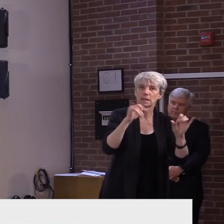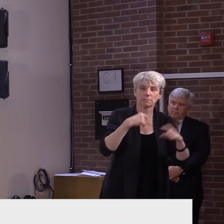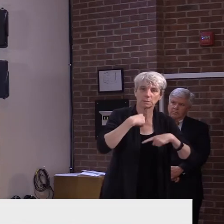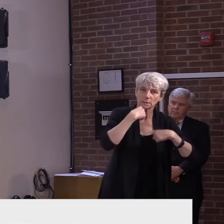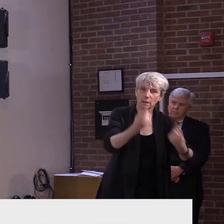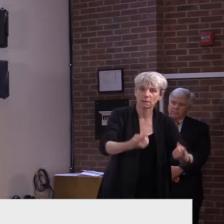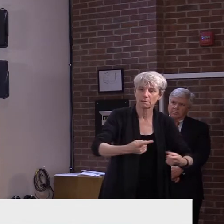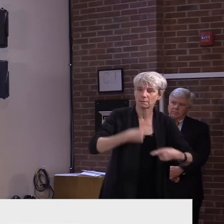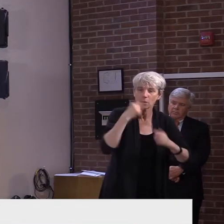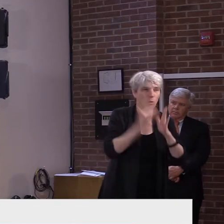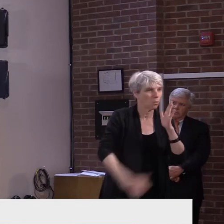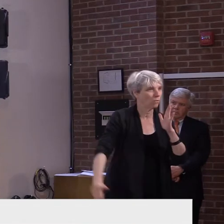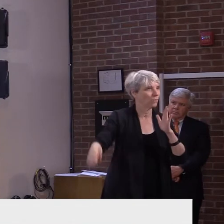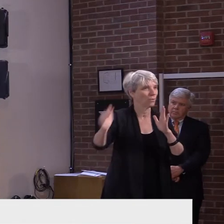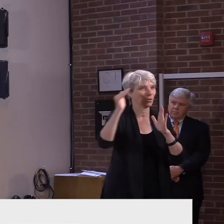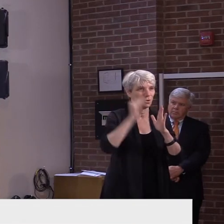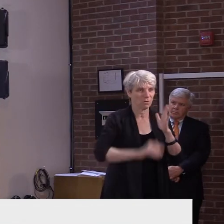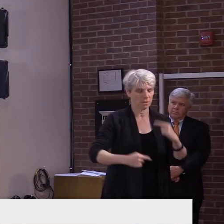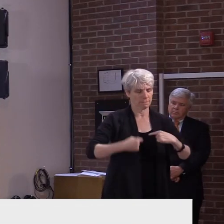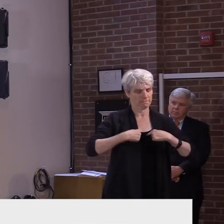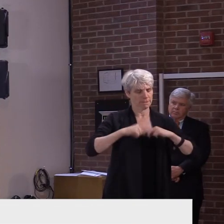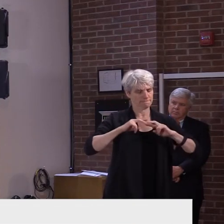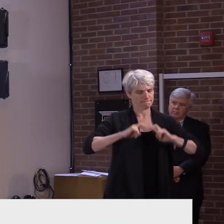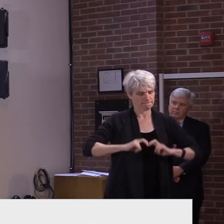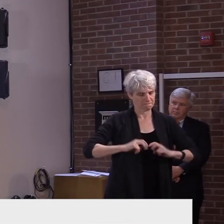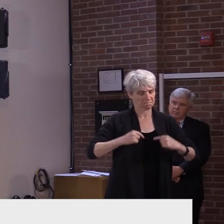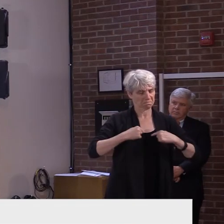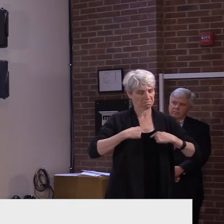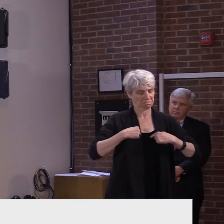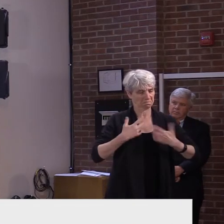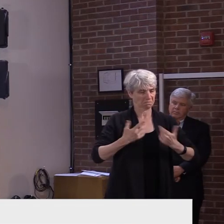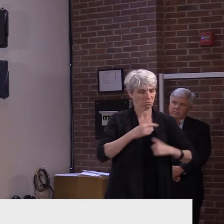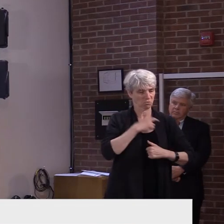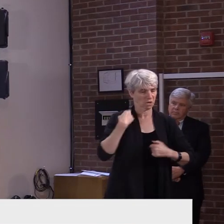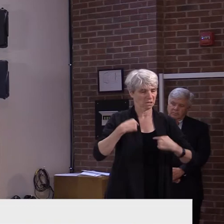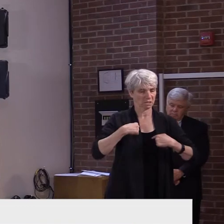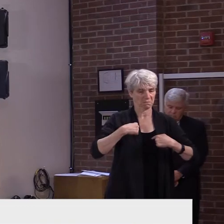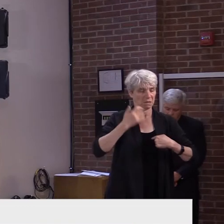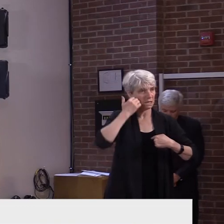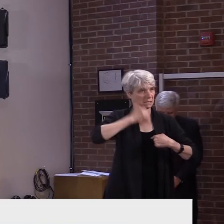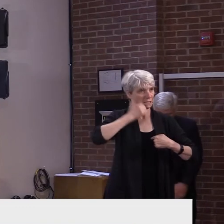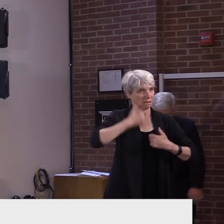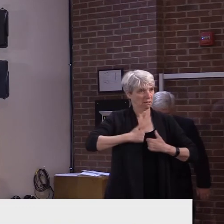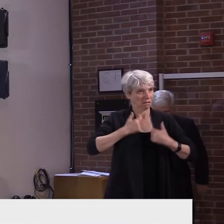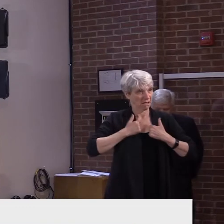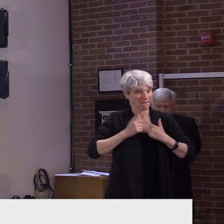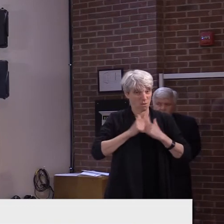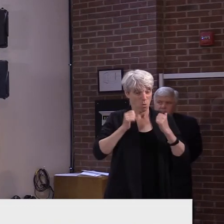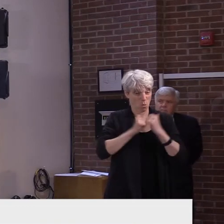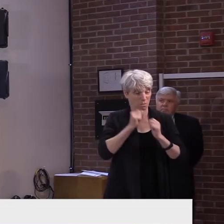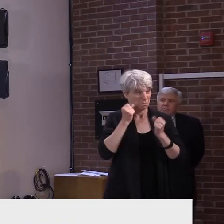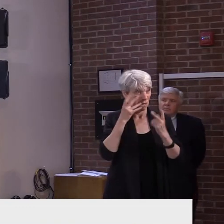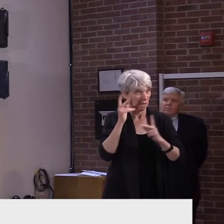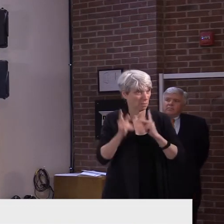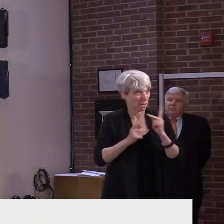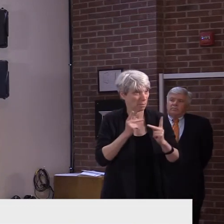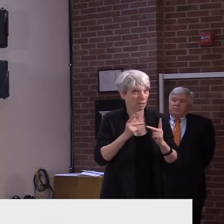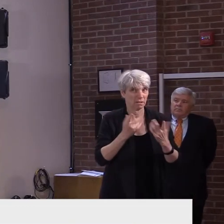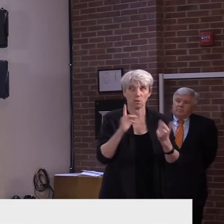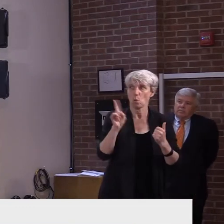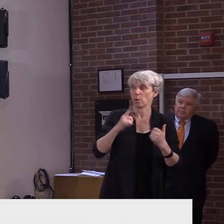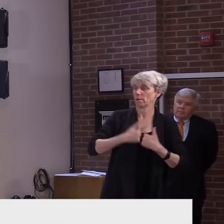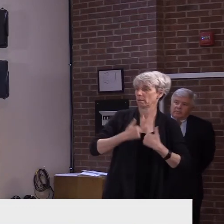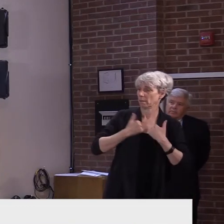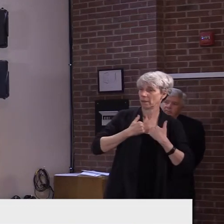along, you should assess your own risk and how much risk you take on in your daily activities. That could be where you